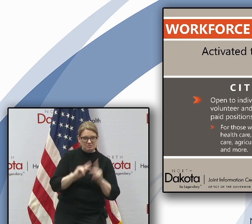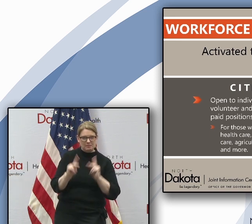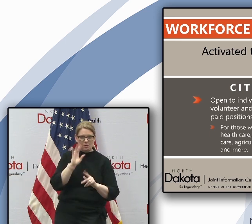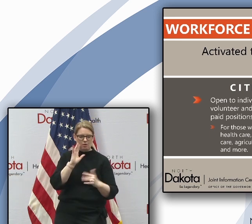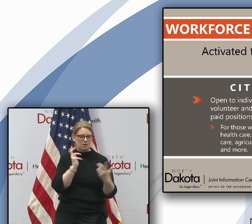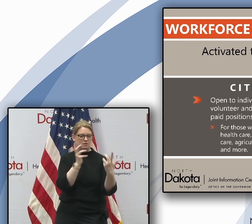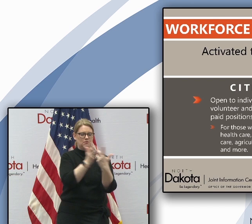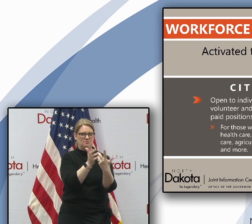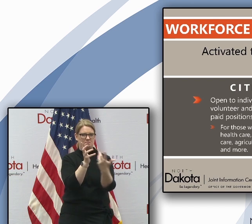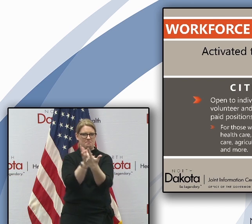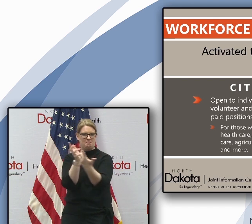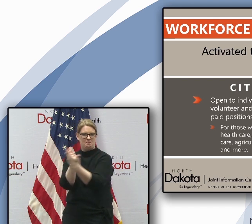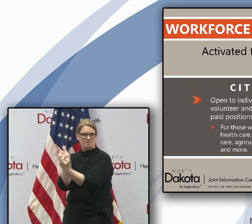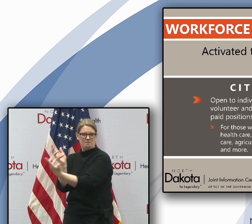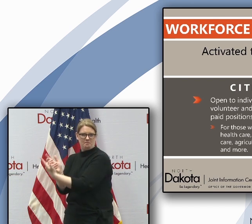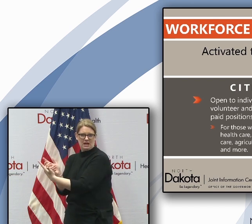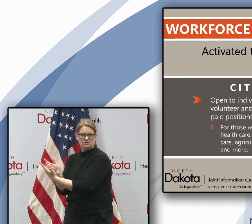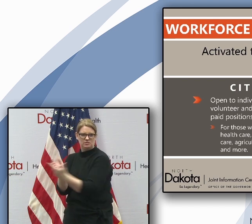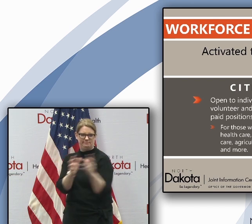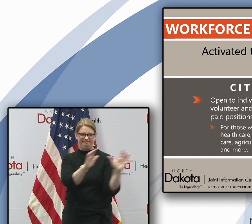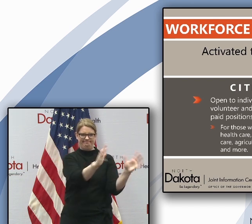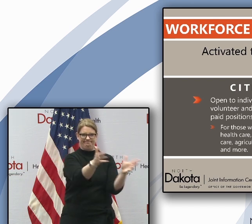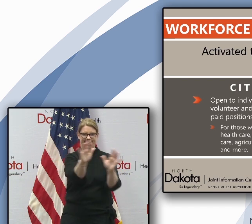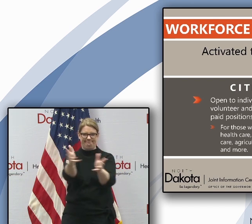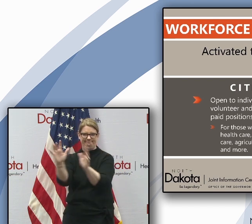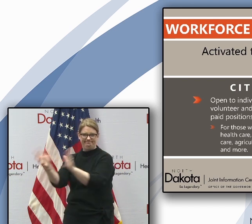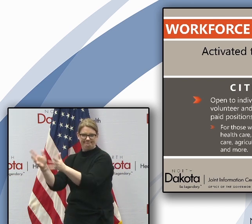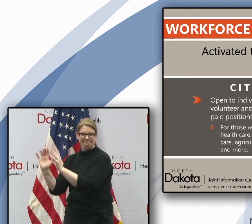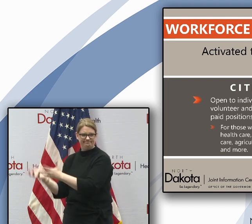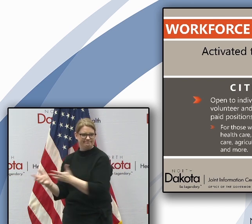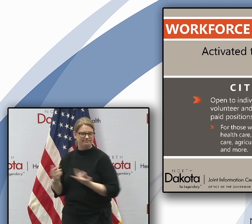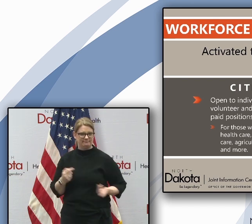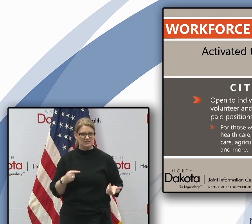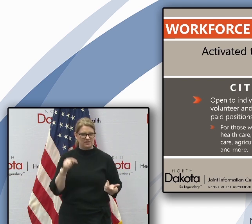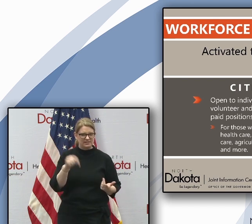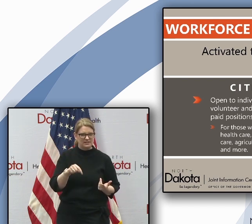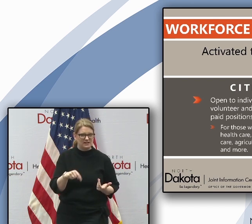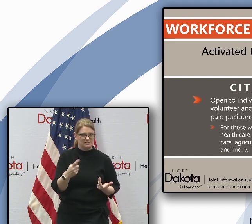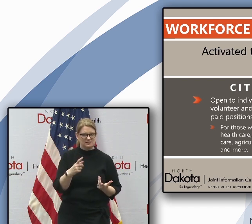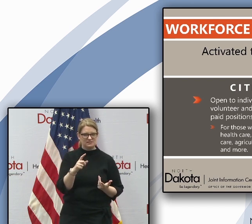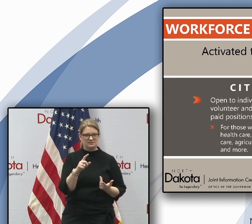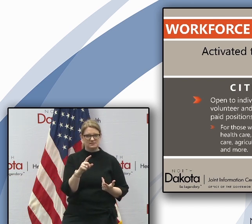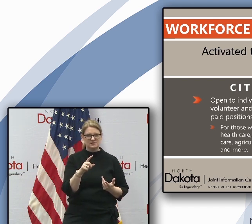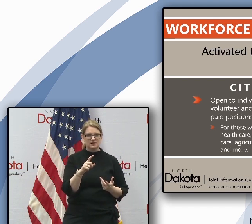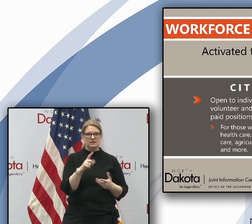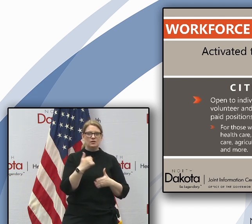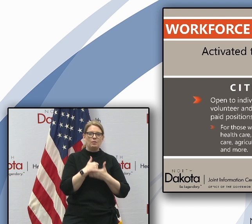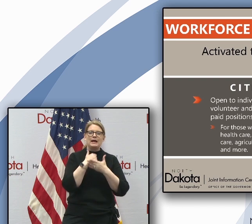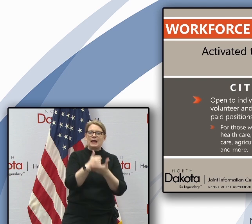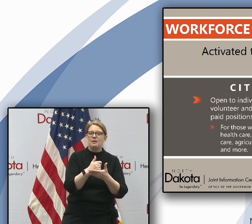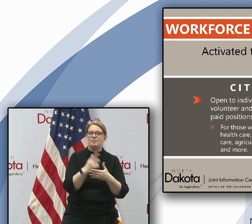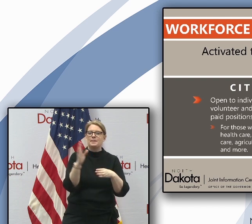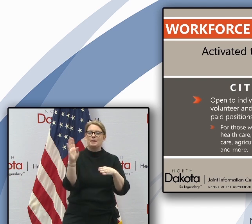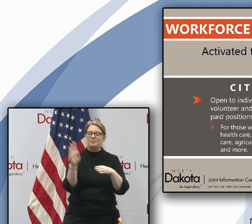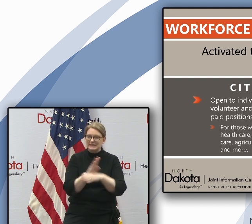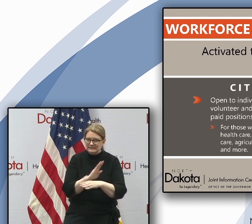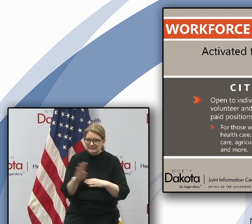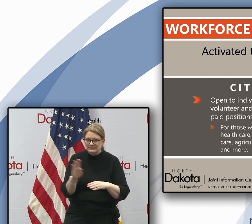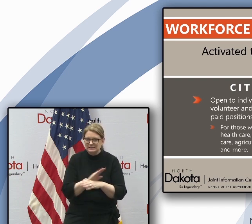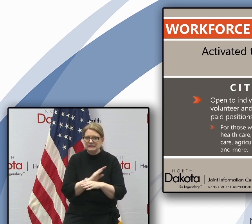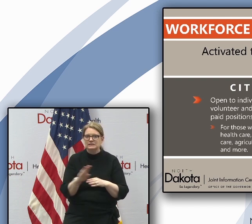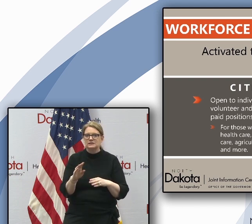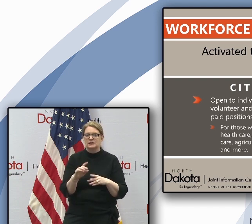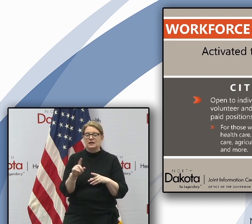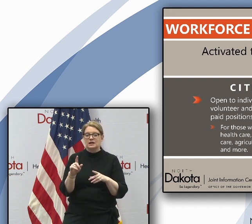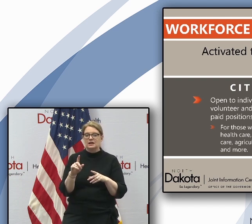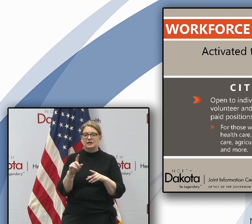this Workforce Coordination Center is there to help facilitate for the businesses. If businesses in North Dakota